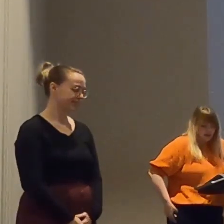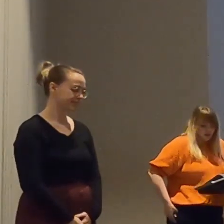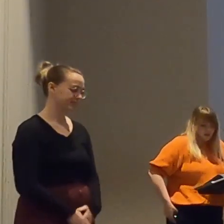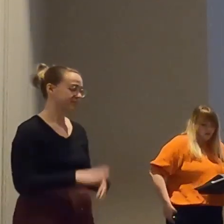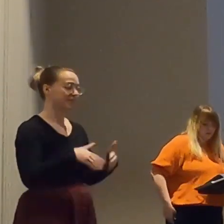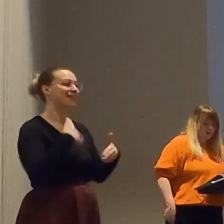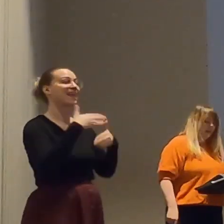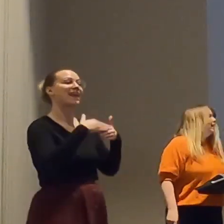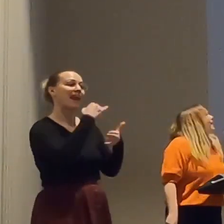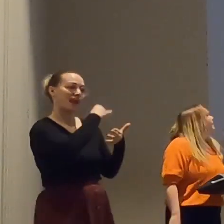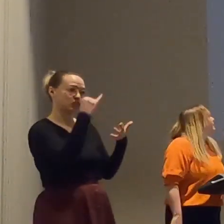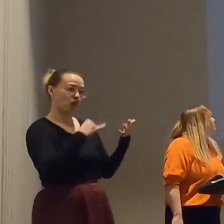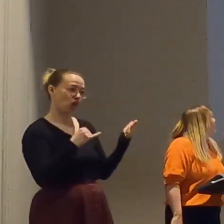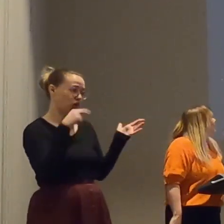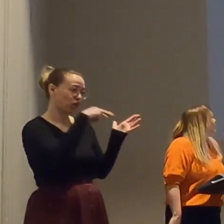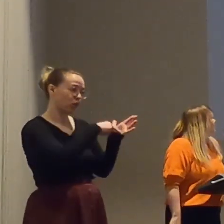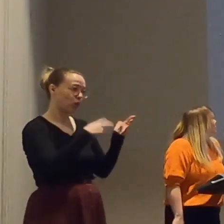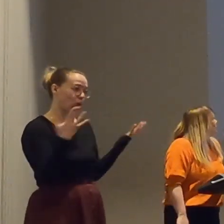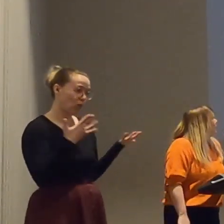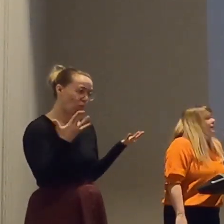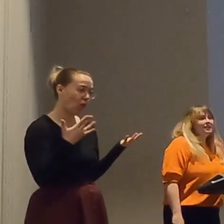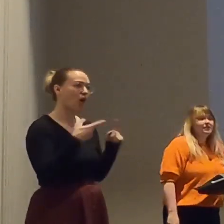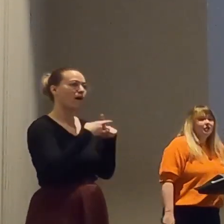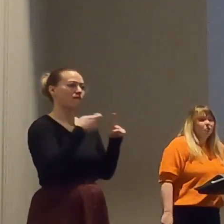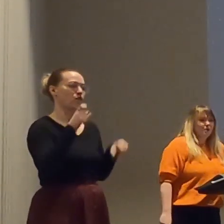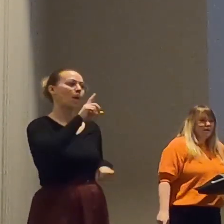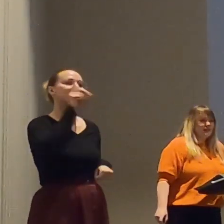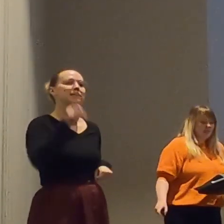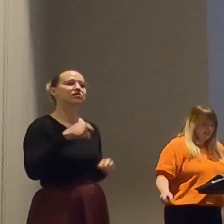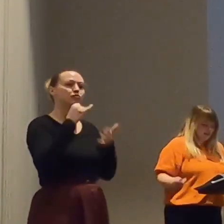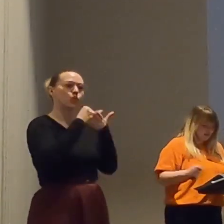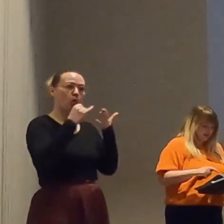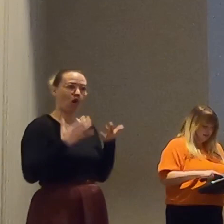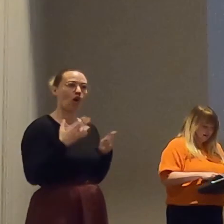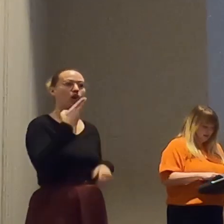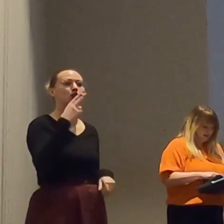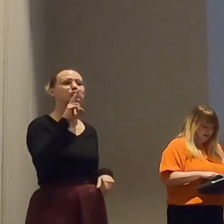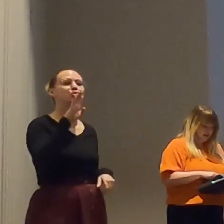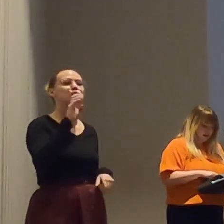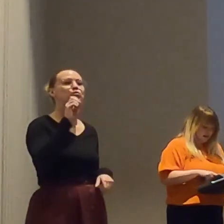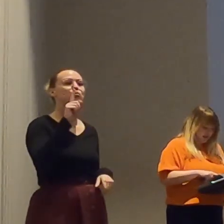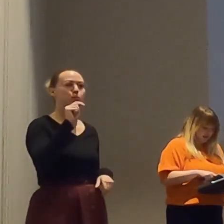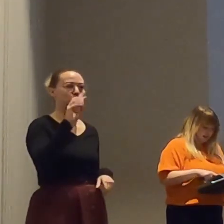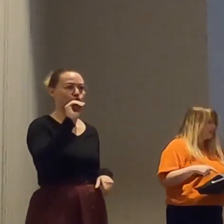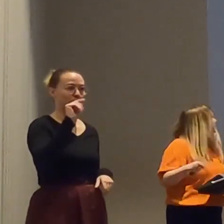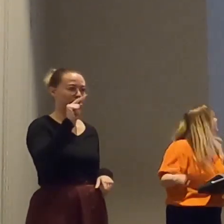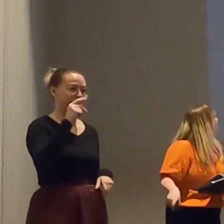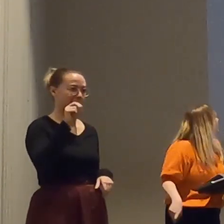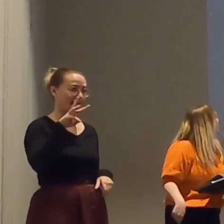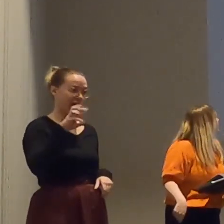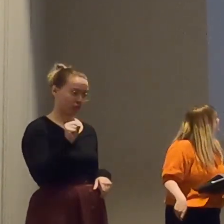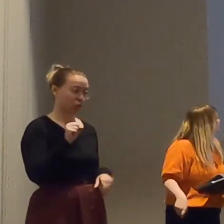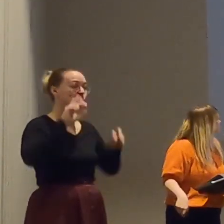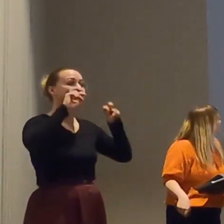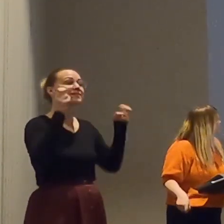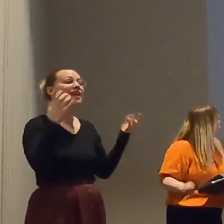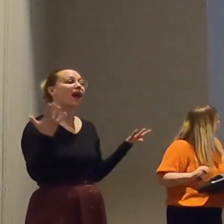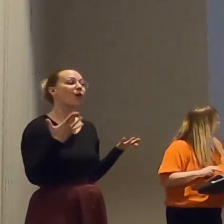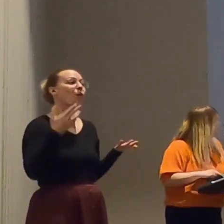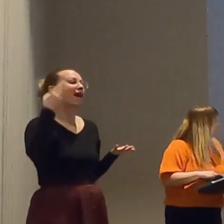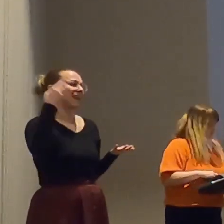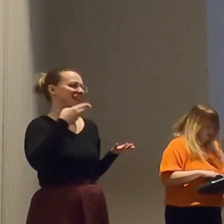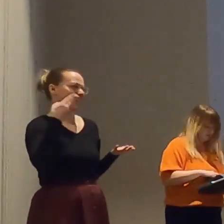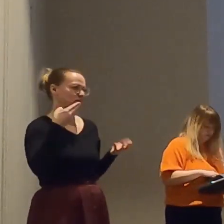The next artwork we'll be looking at is by another Detroit artist, Hubert Massey. And this is titled History